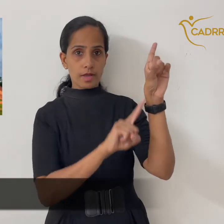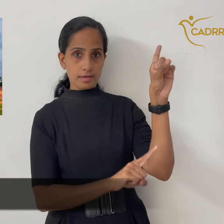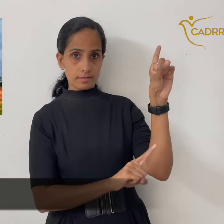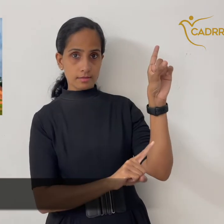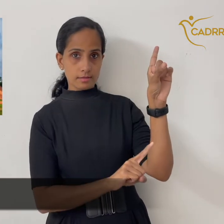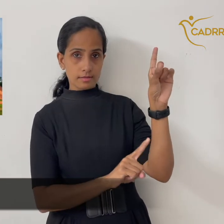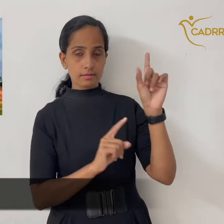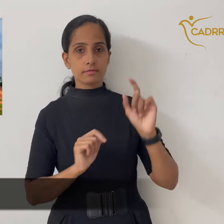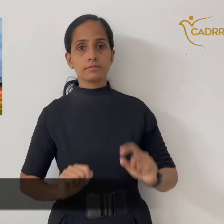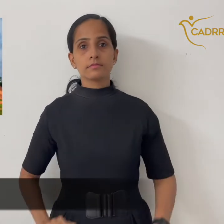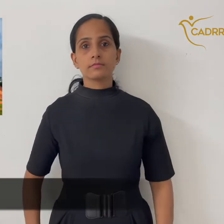Puducherry,